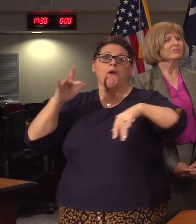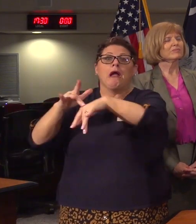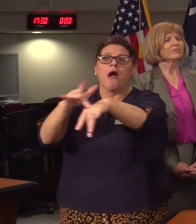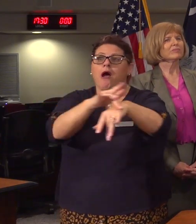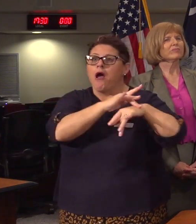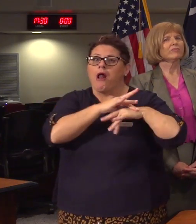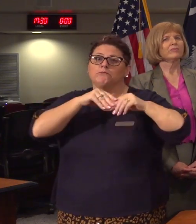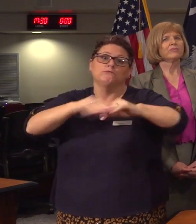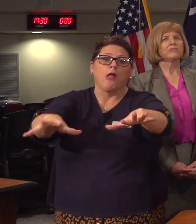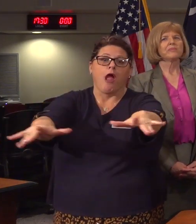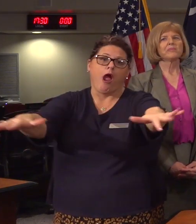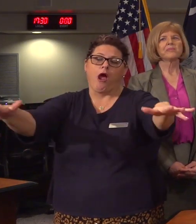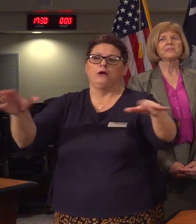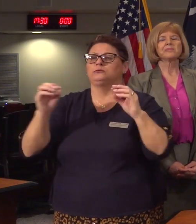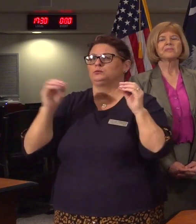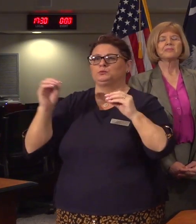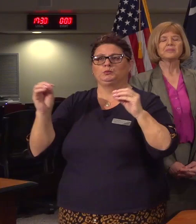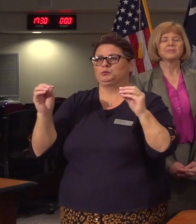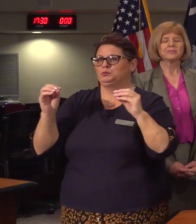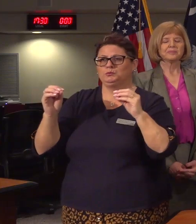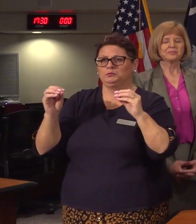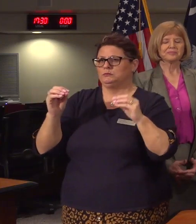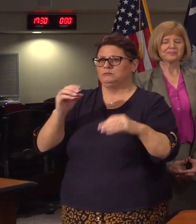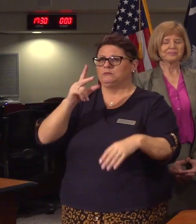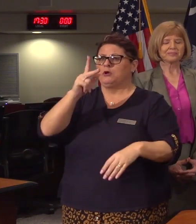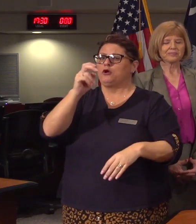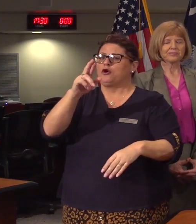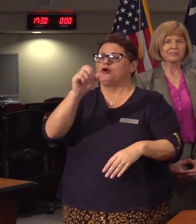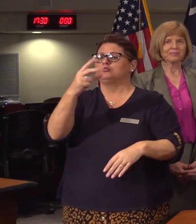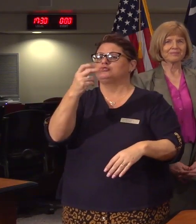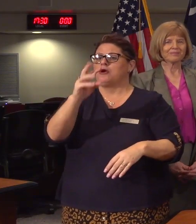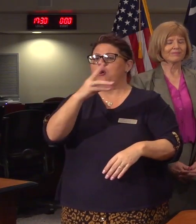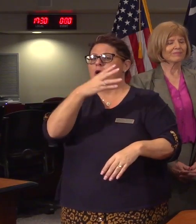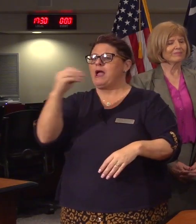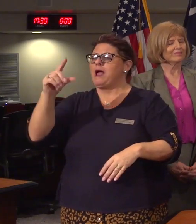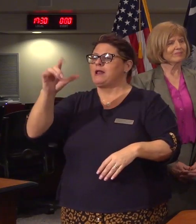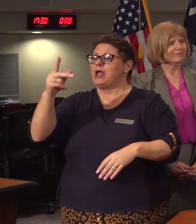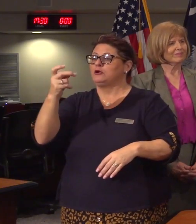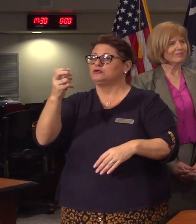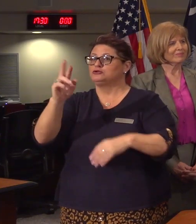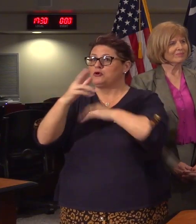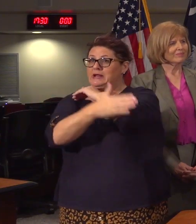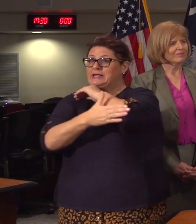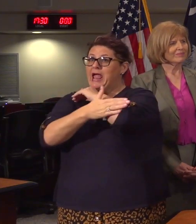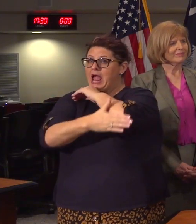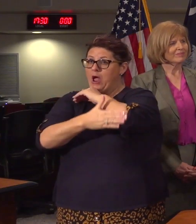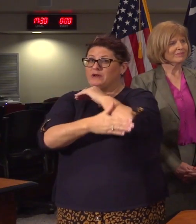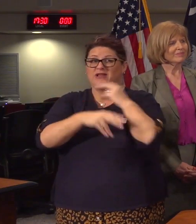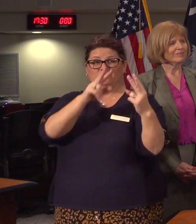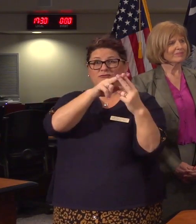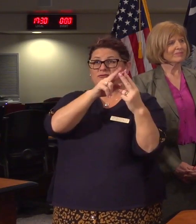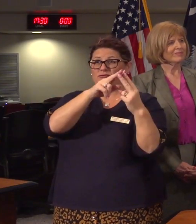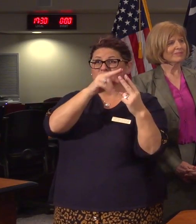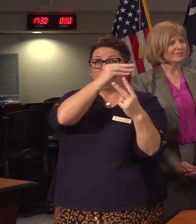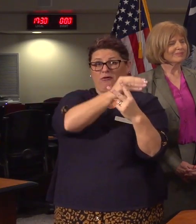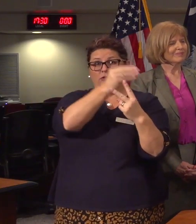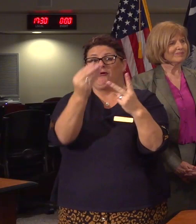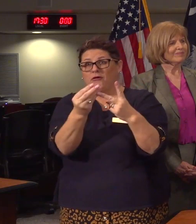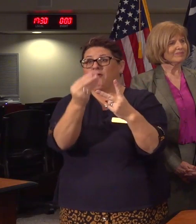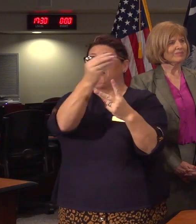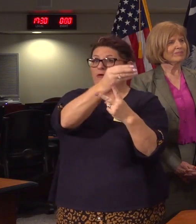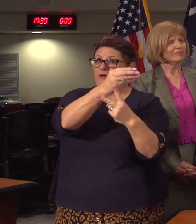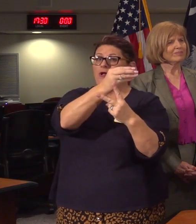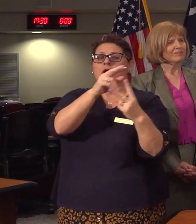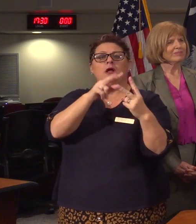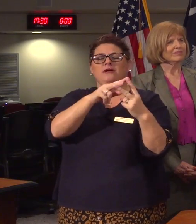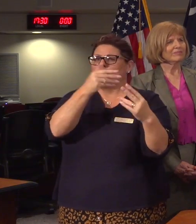time. In Kershaw and Lancaster counties, where we've seen person-to-person transmission, those cases had